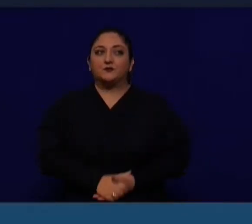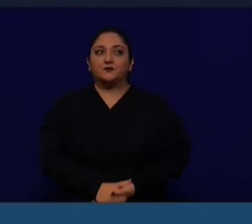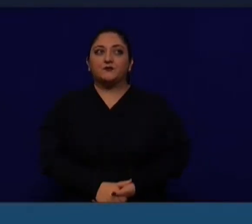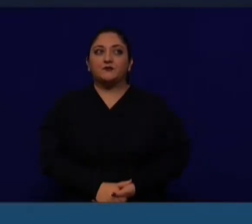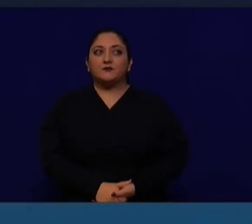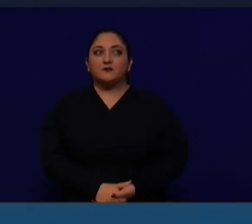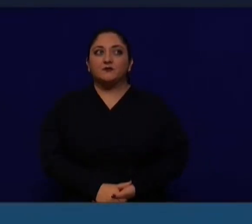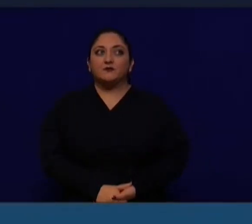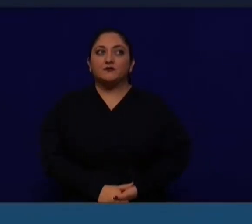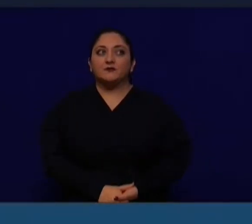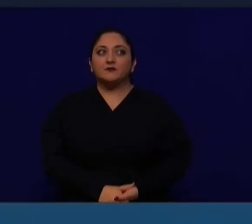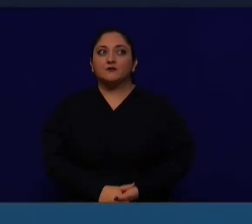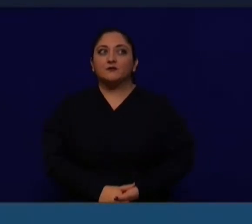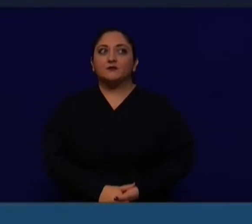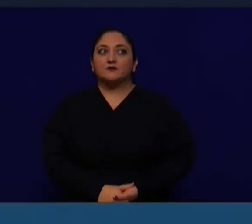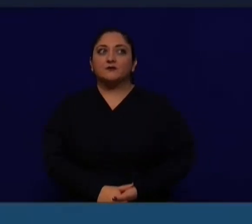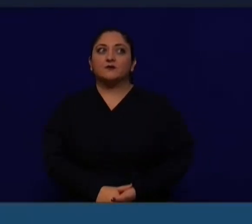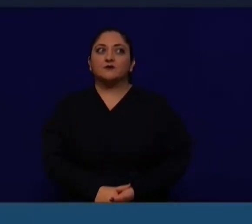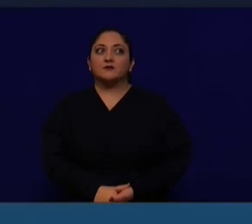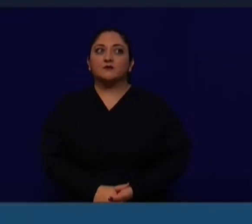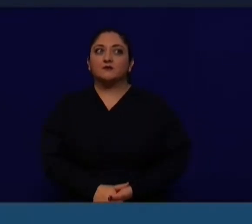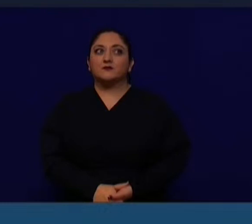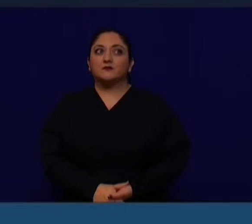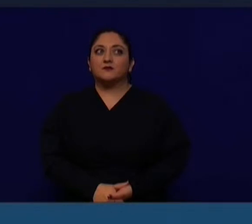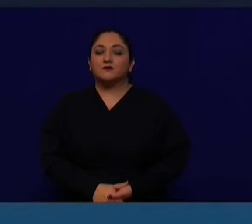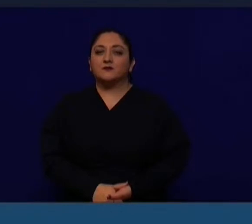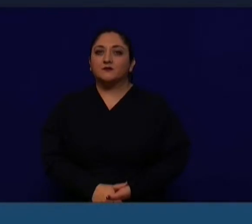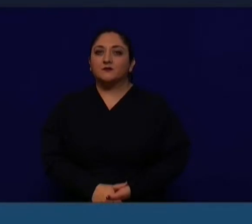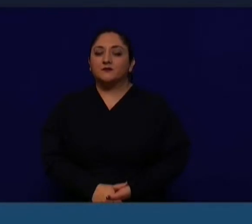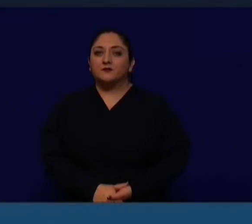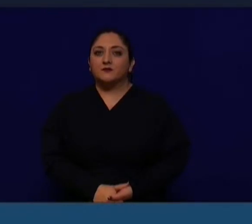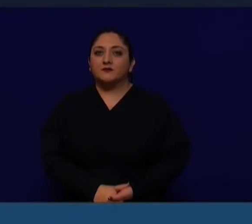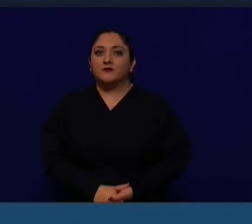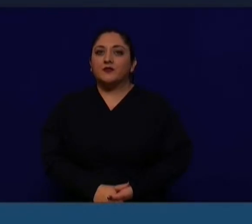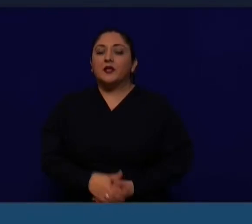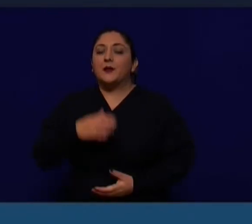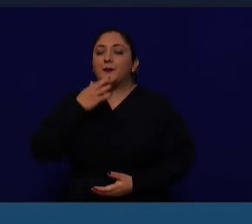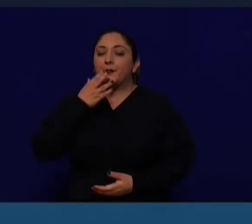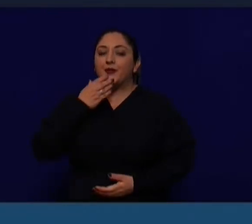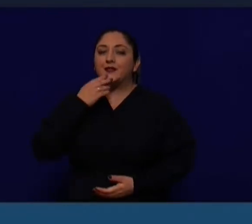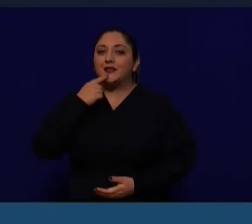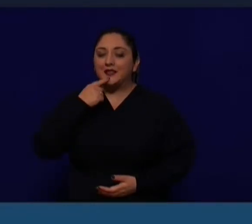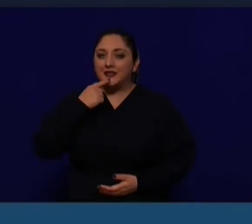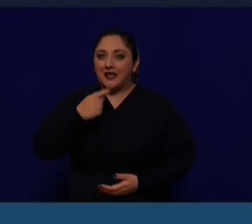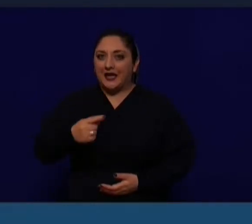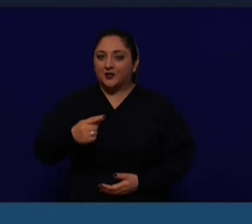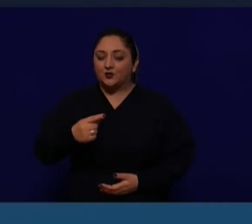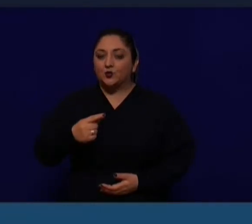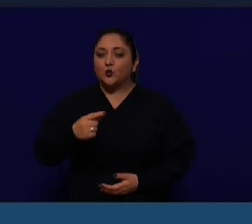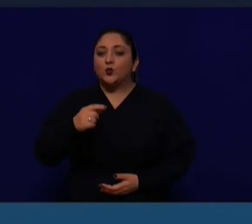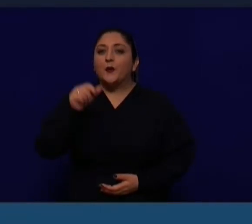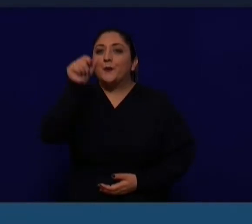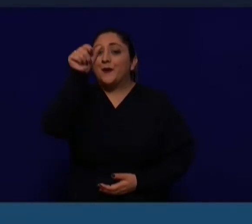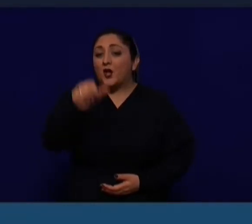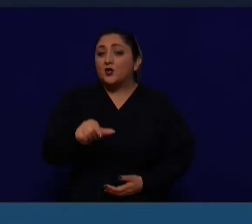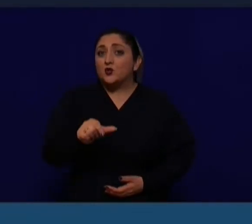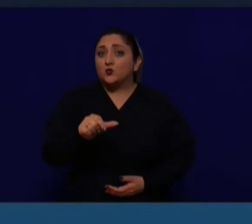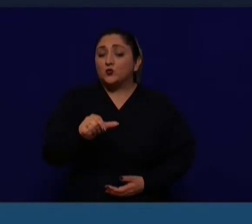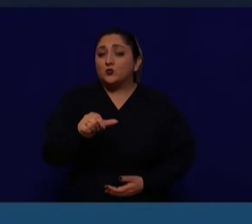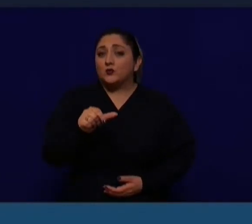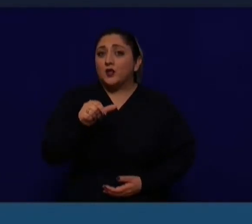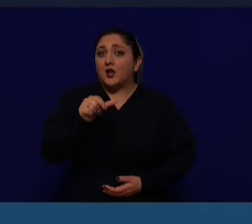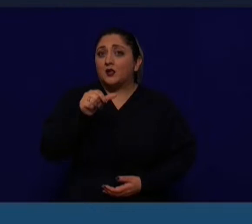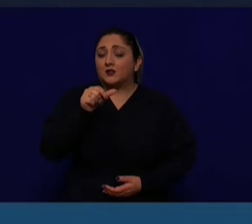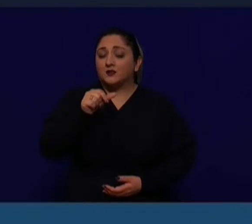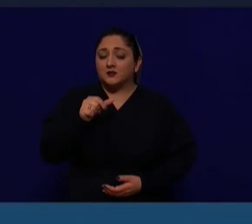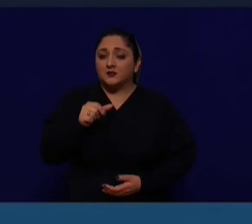2 main principal points. So basically, we look at the cases and we ask for a history for where these persons would have been.